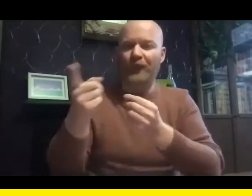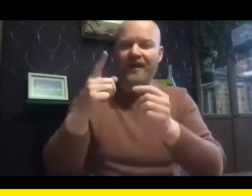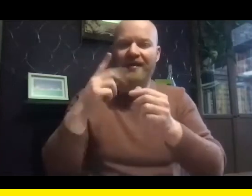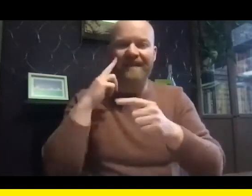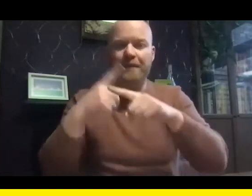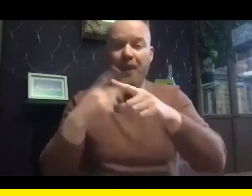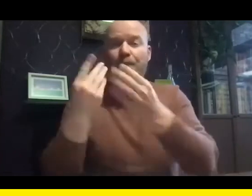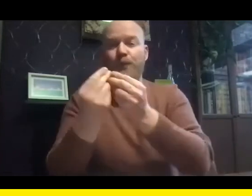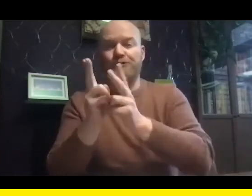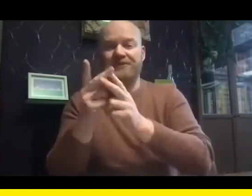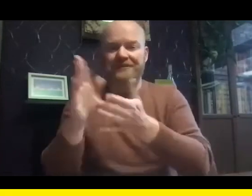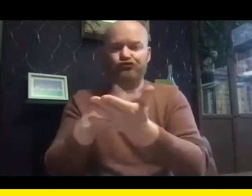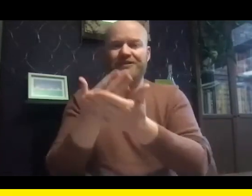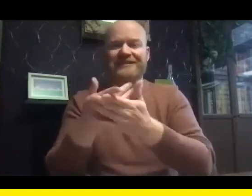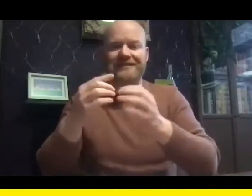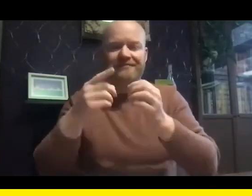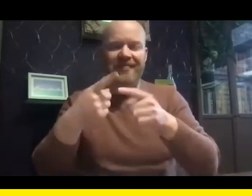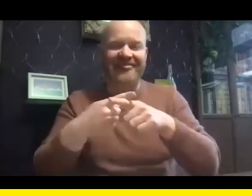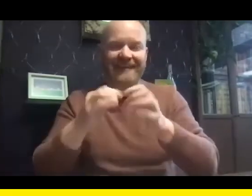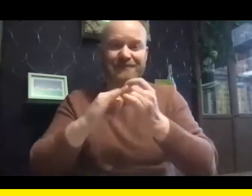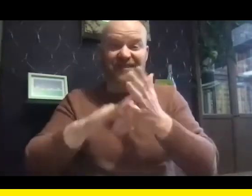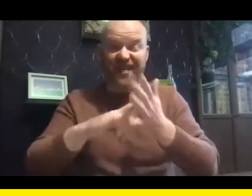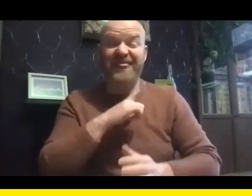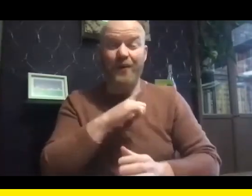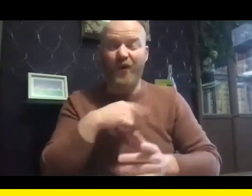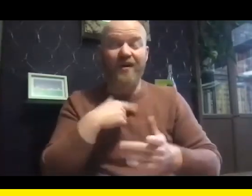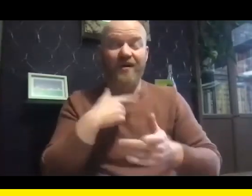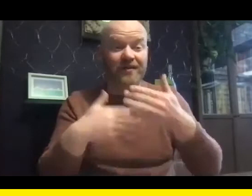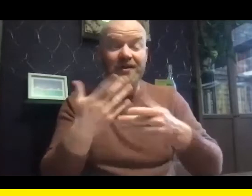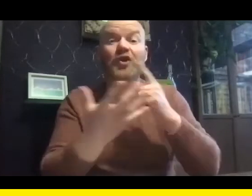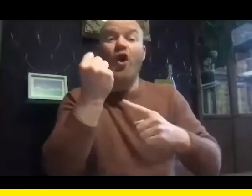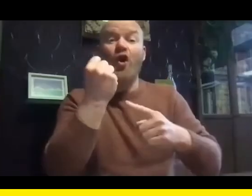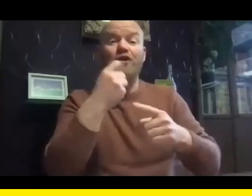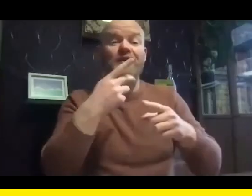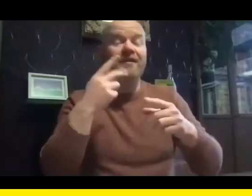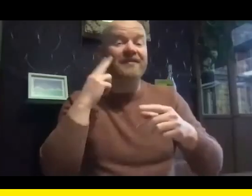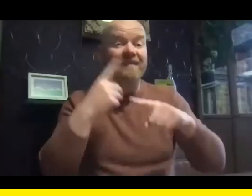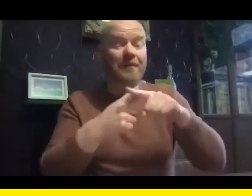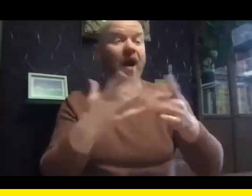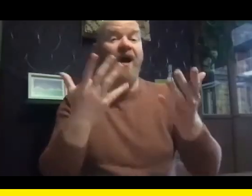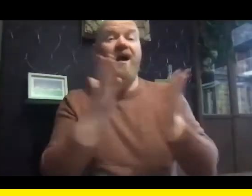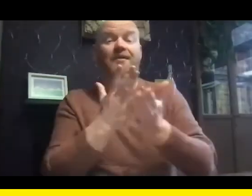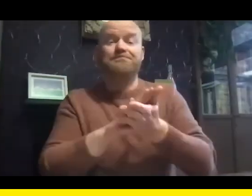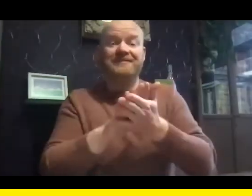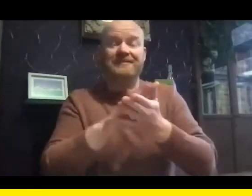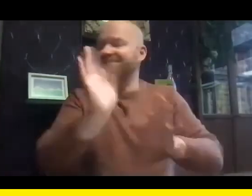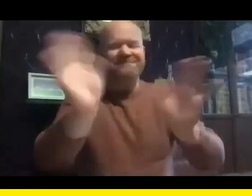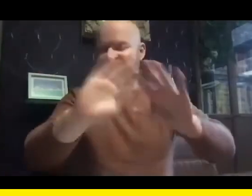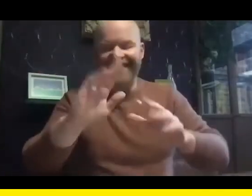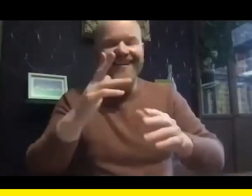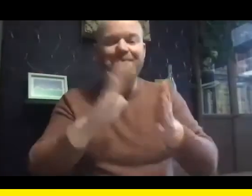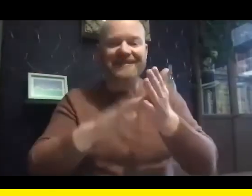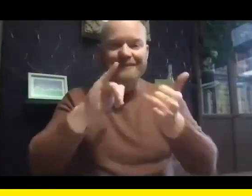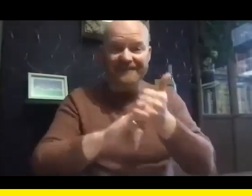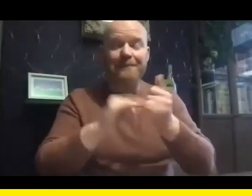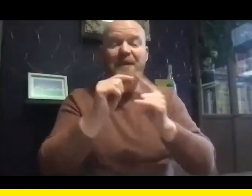as well, and I would have found that quite difficult. So Job Centre Plus provided an interpreter for that.